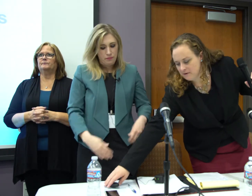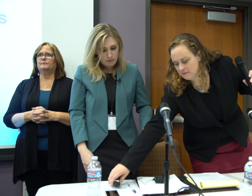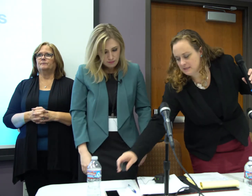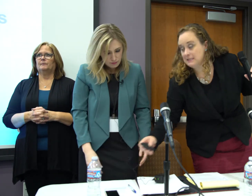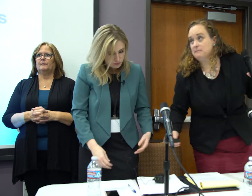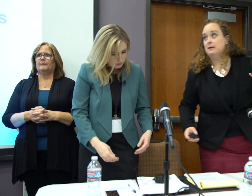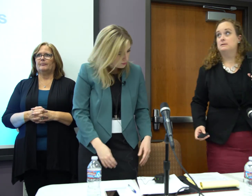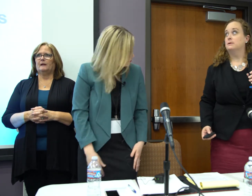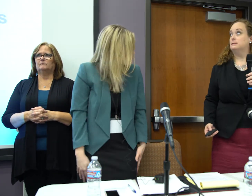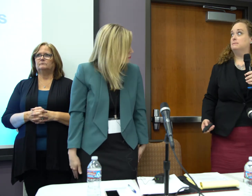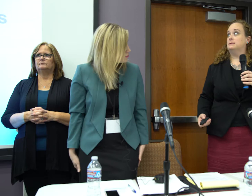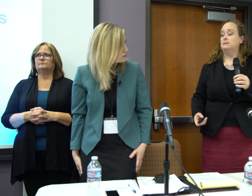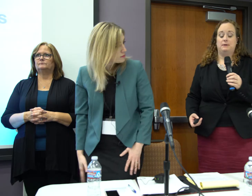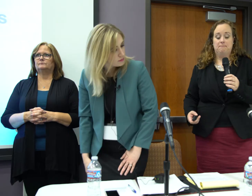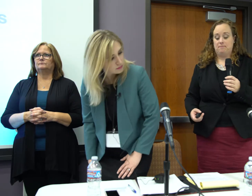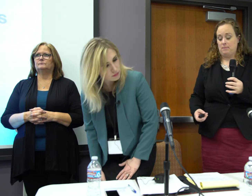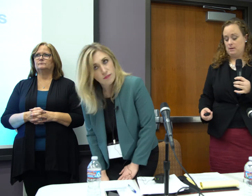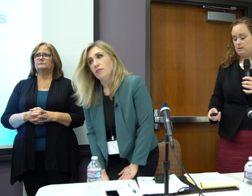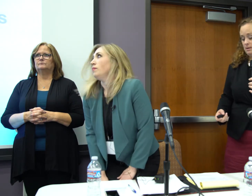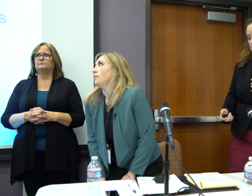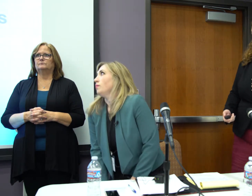This microphone's not seeing.